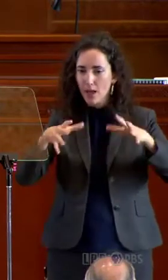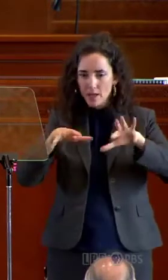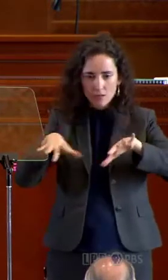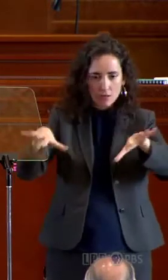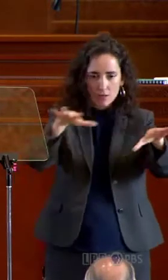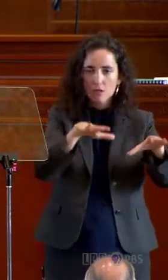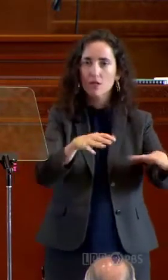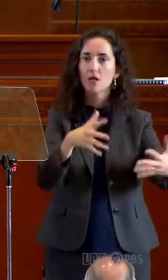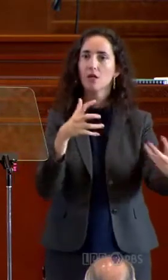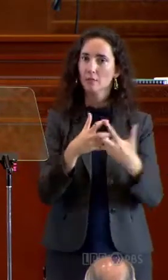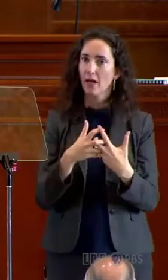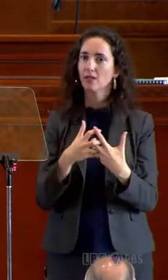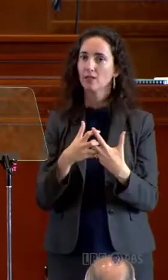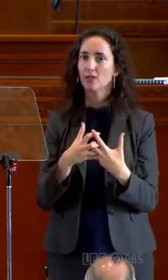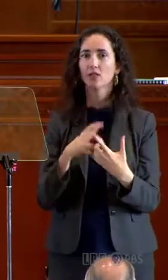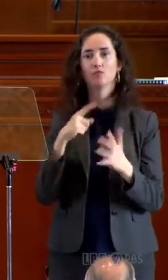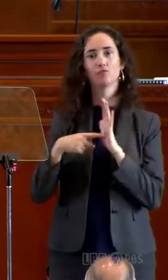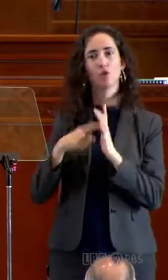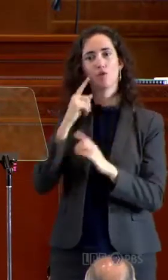for Congress.